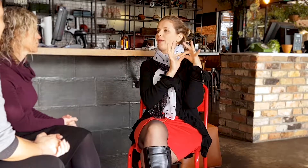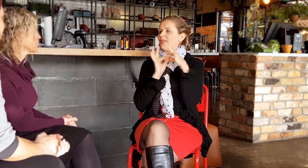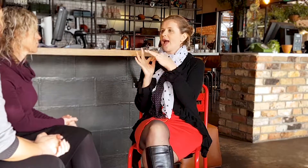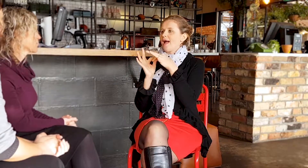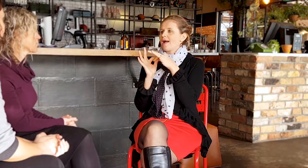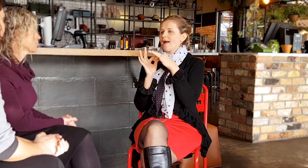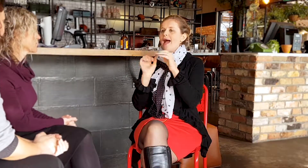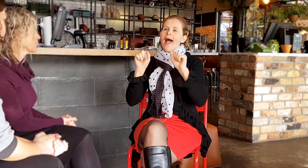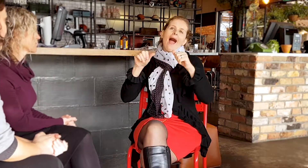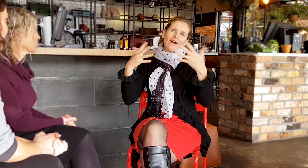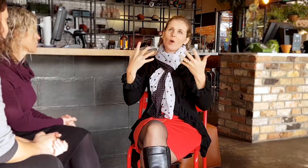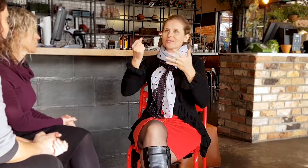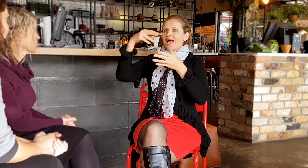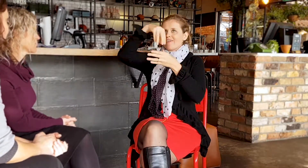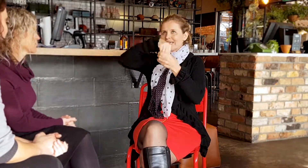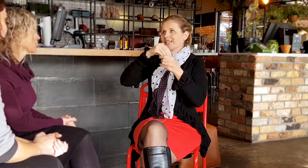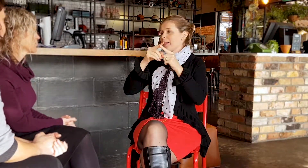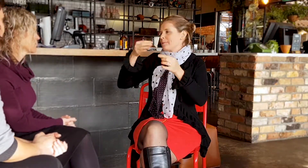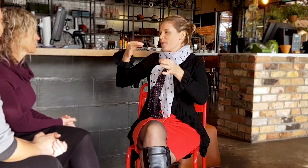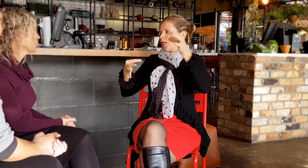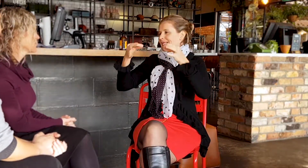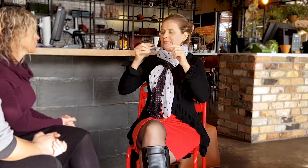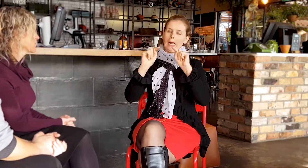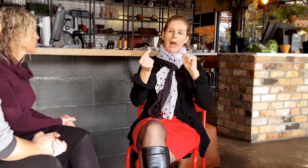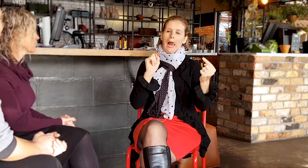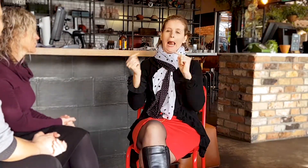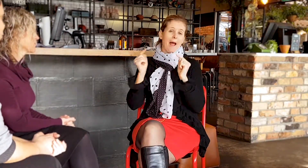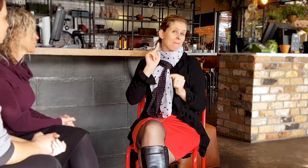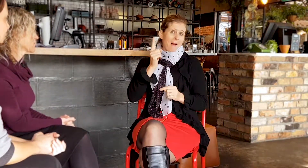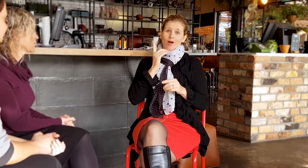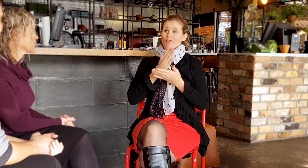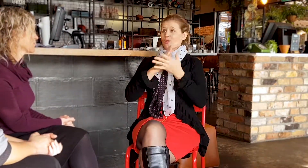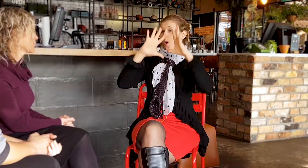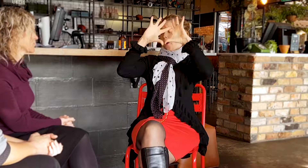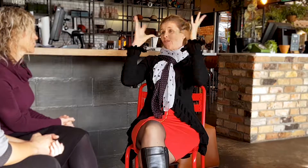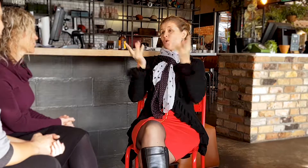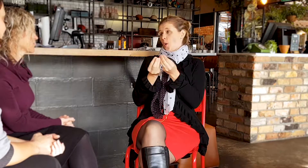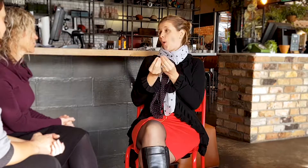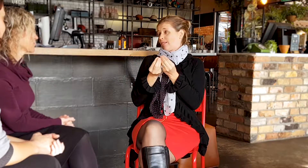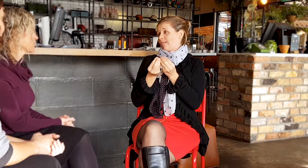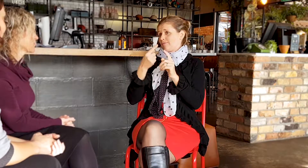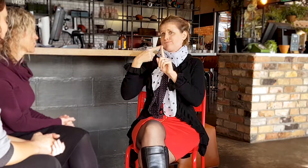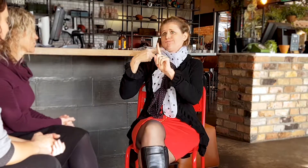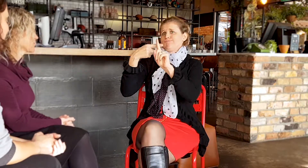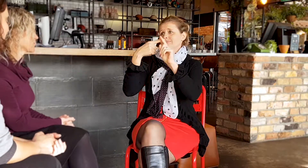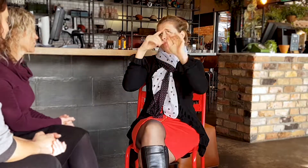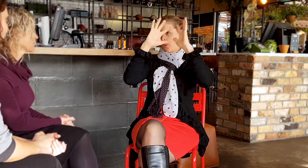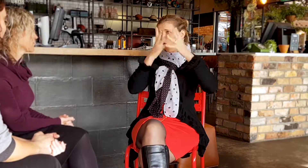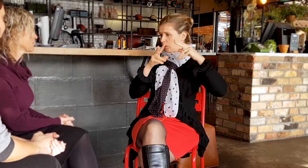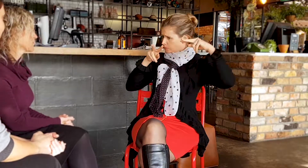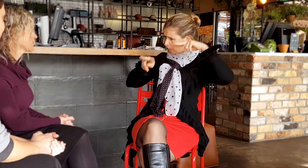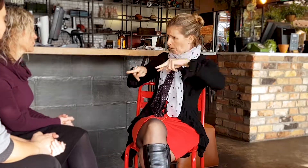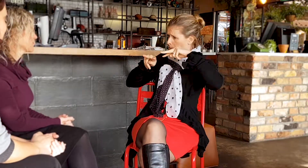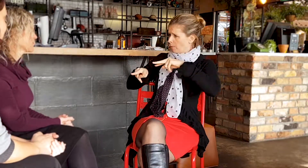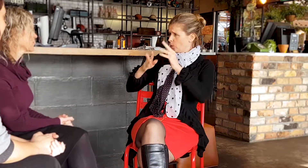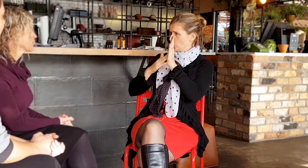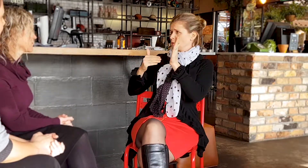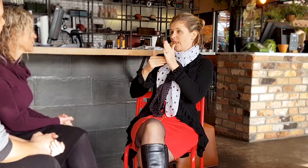It means that we work together. And of course, amongst our own, there is that politics that still takes place. But